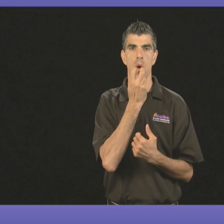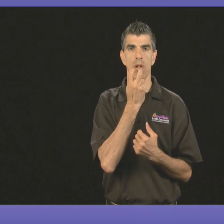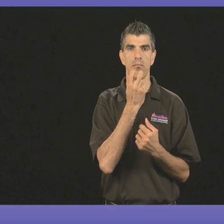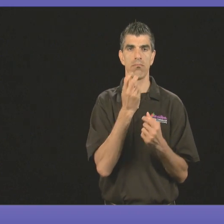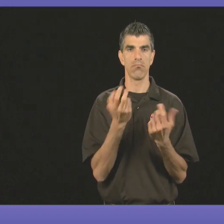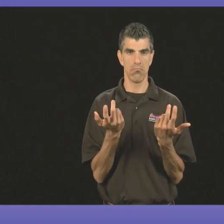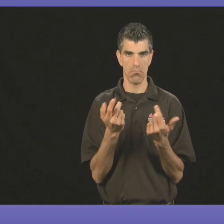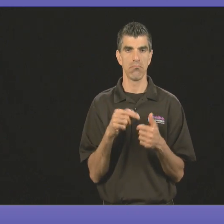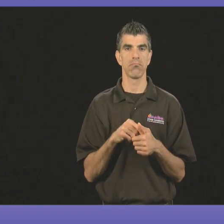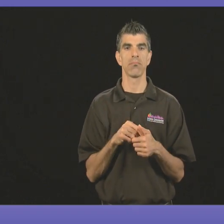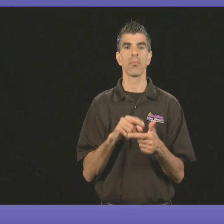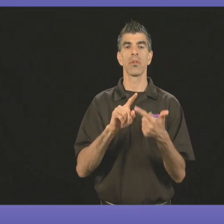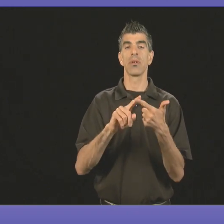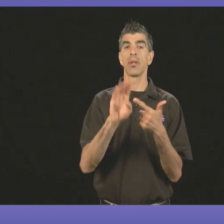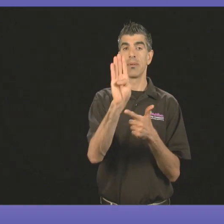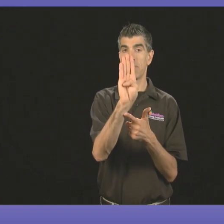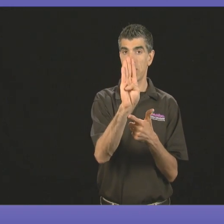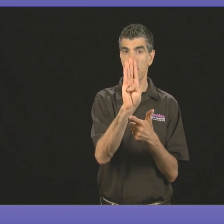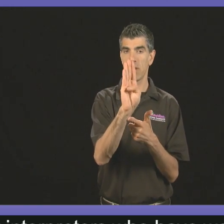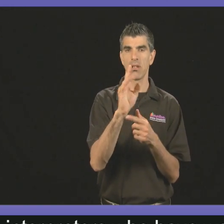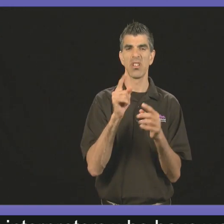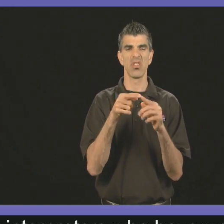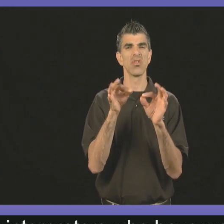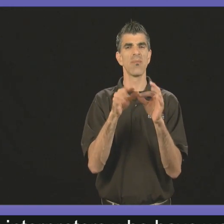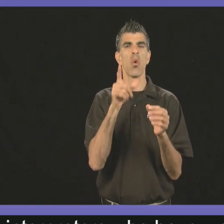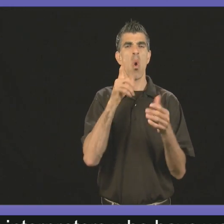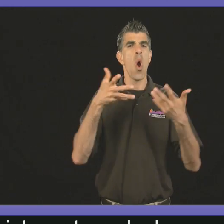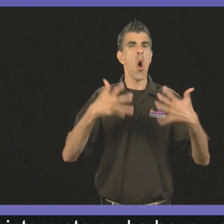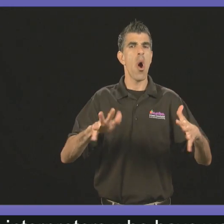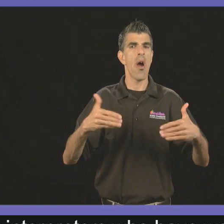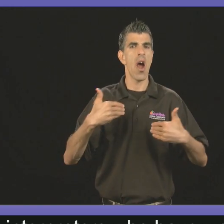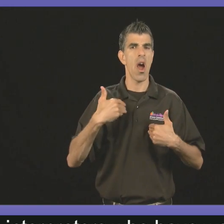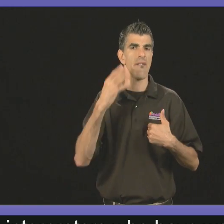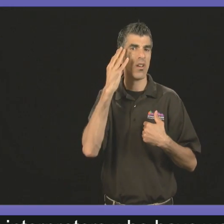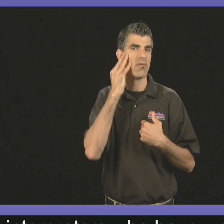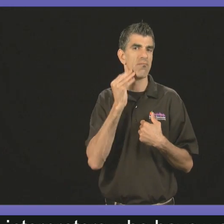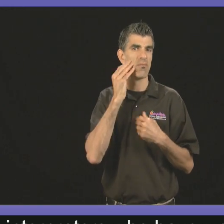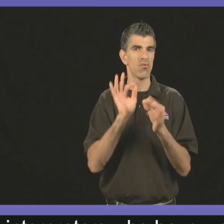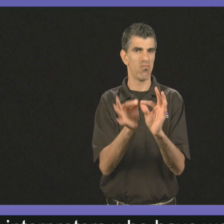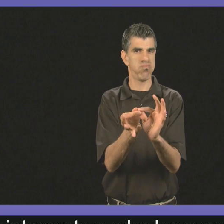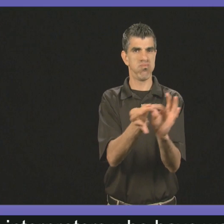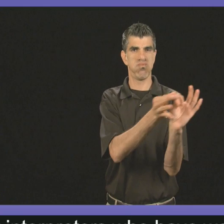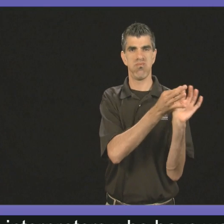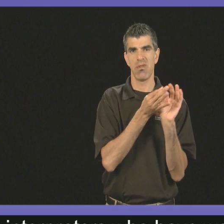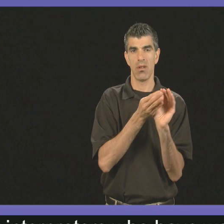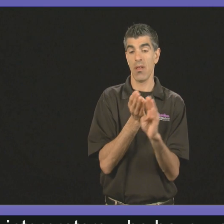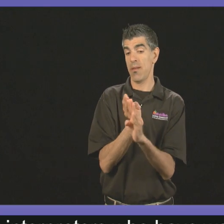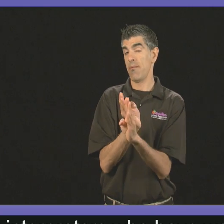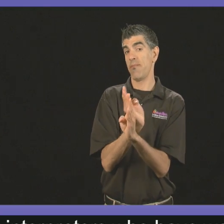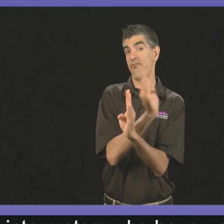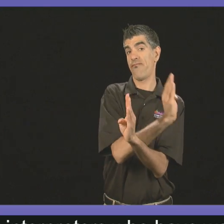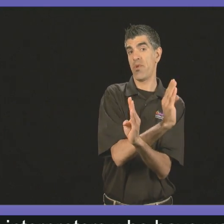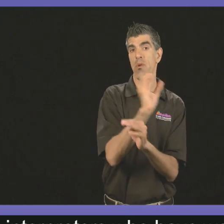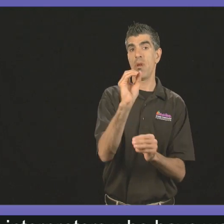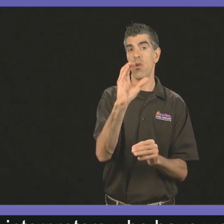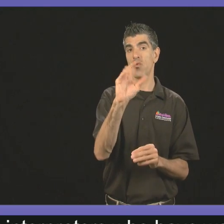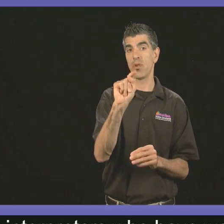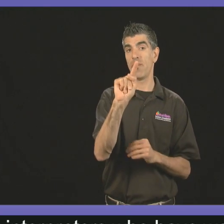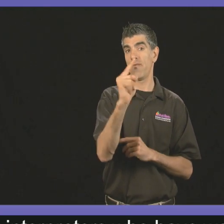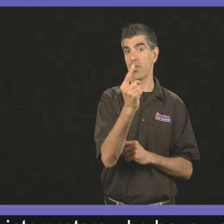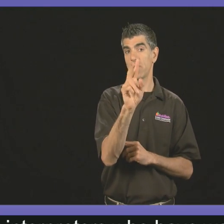provisional, are oral interpreters. Class B is for interpreters who have work experience prior to October